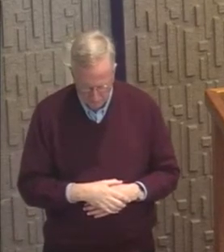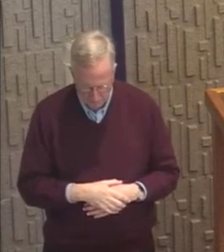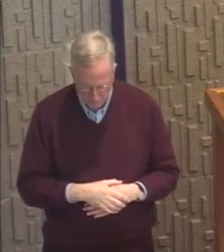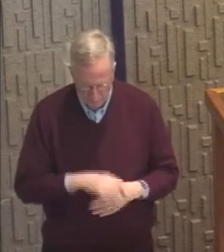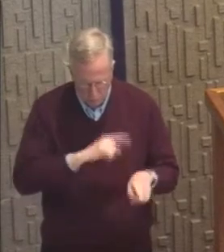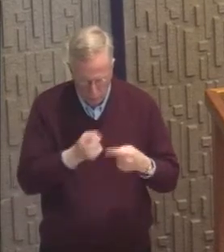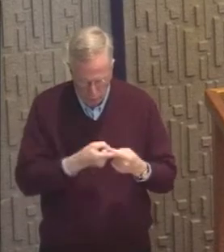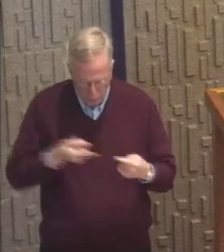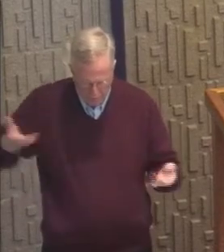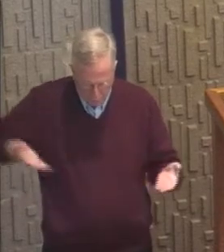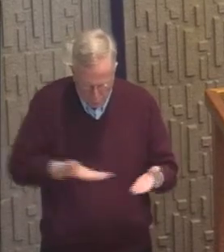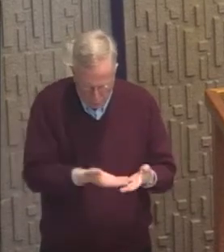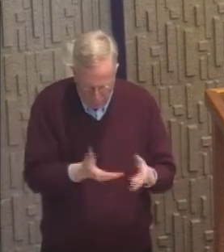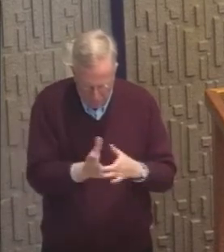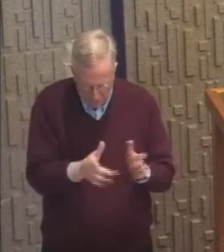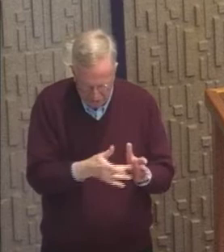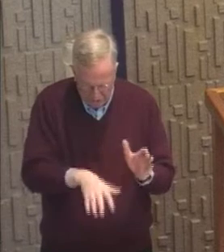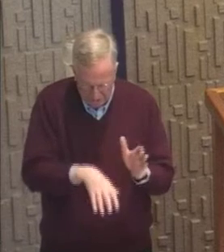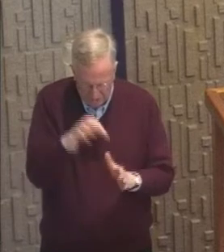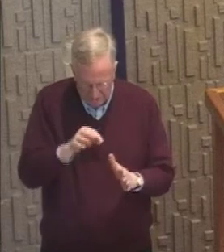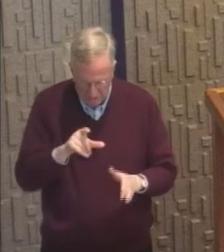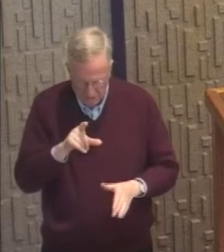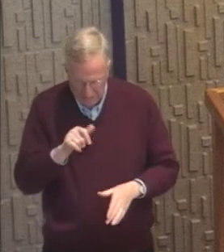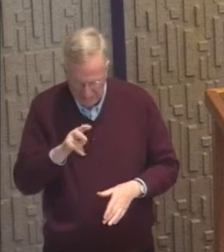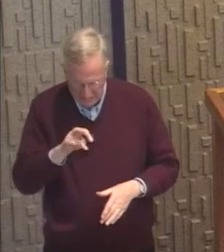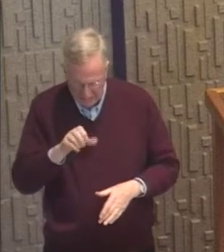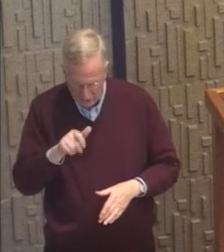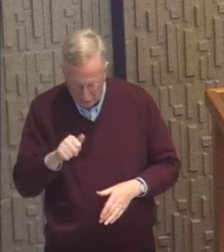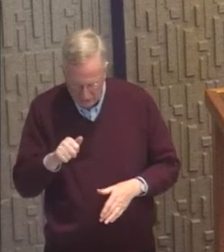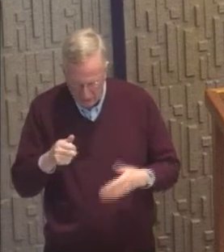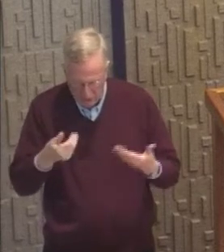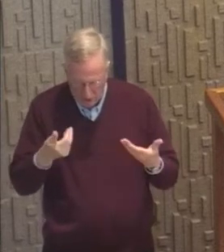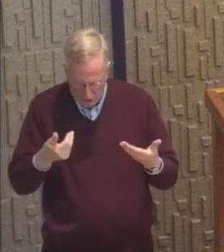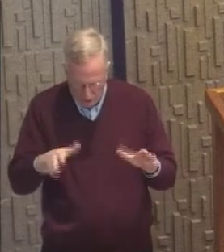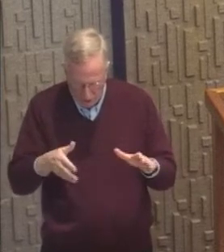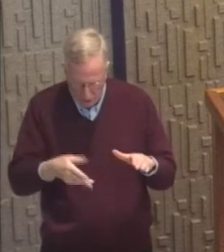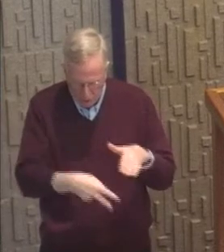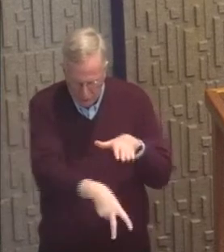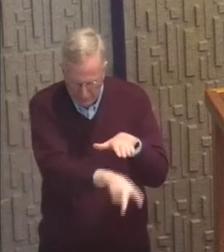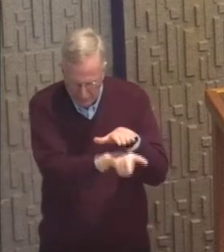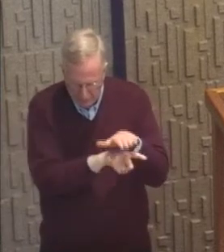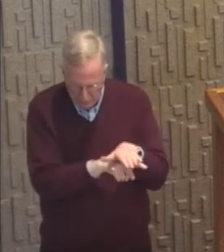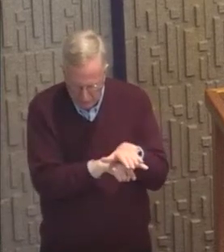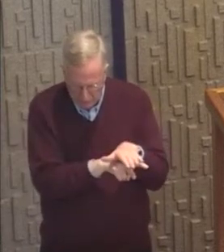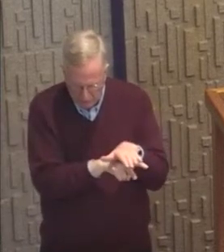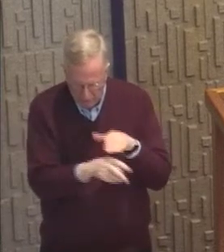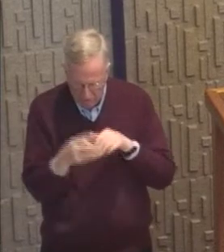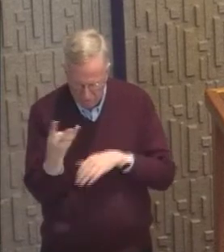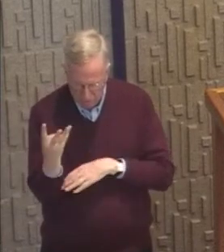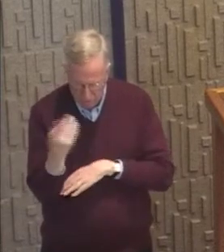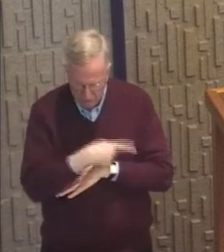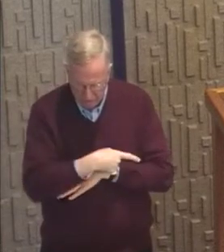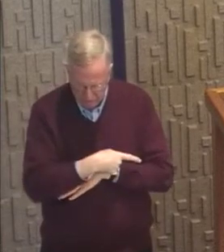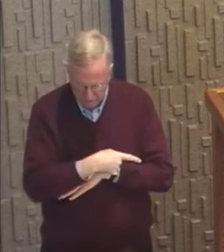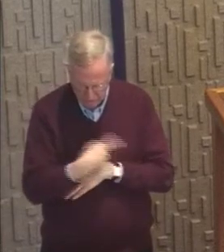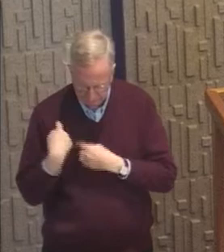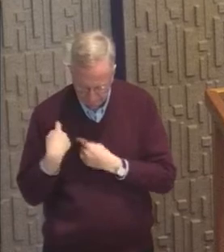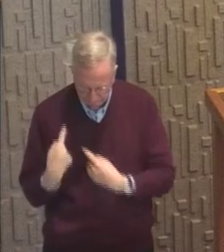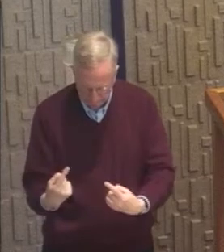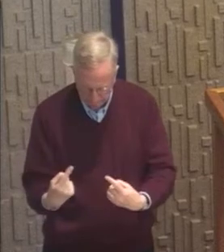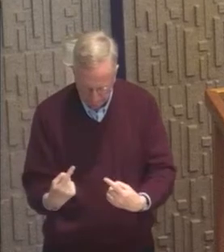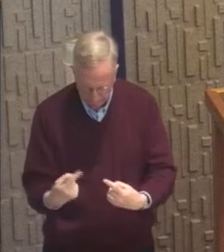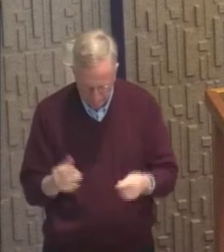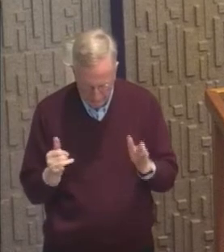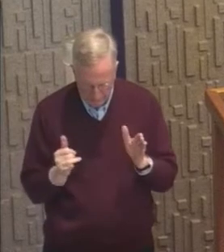When Jesus arrived, he found that Lazarus had already been in the tomb for four days. When Martha